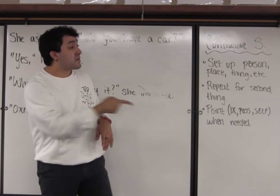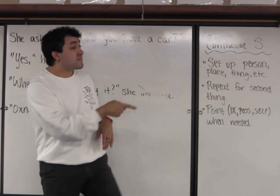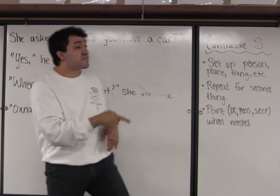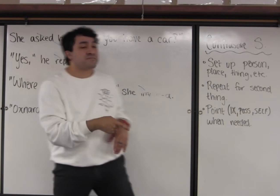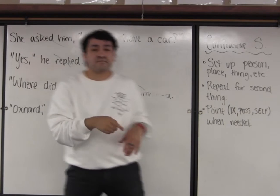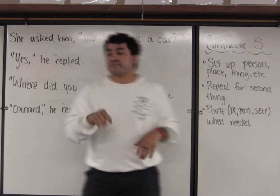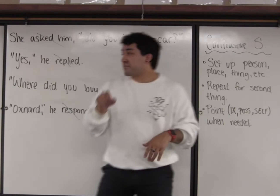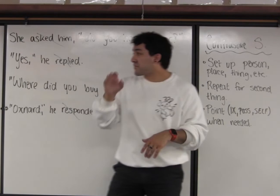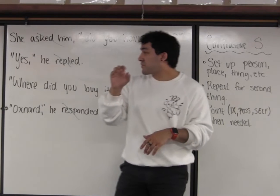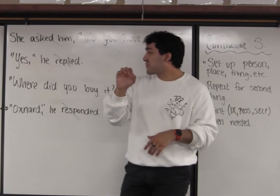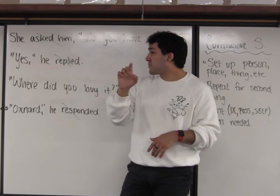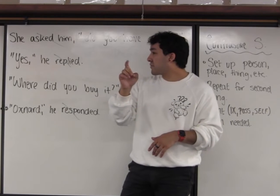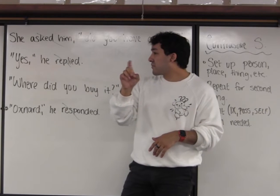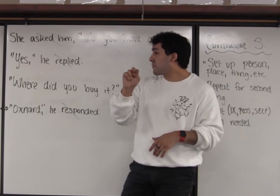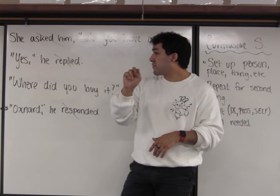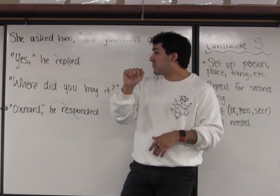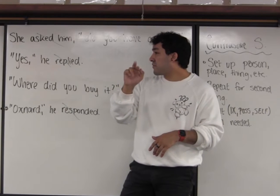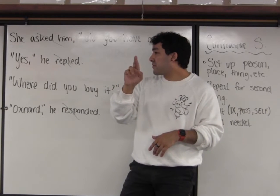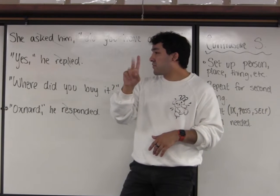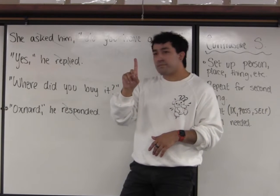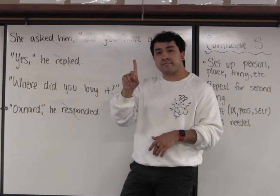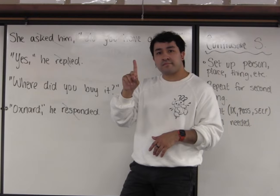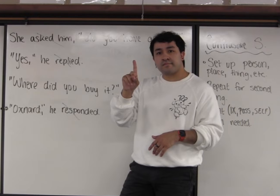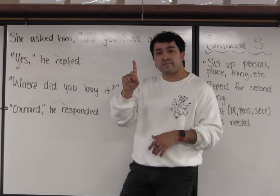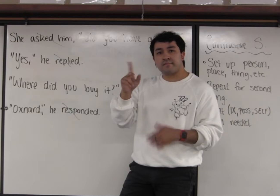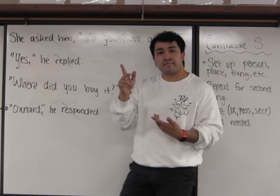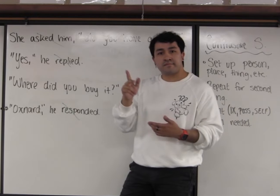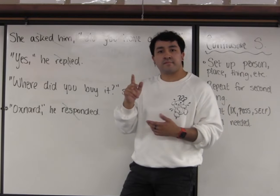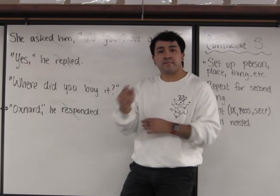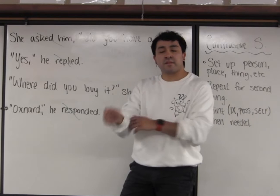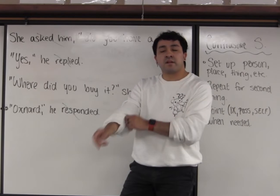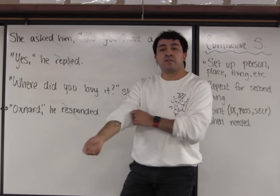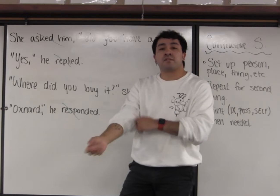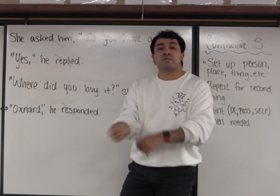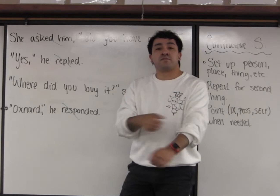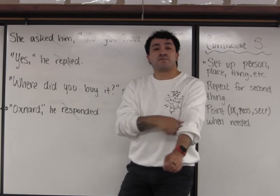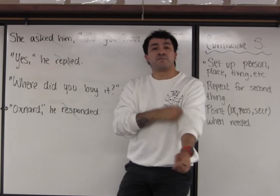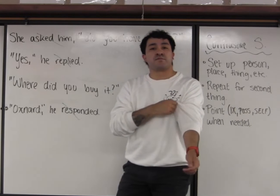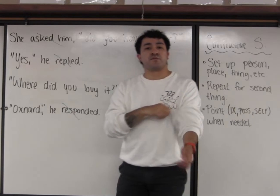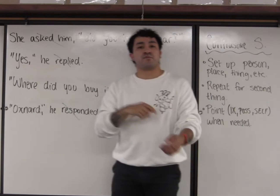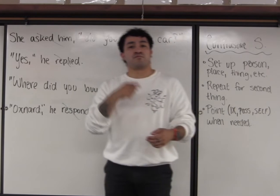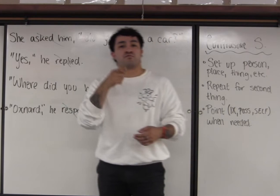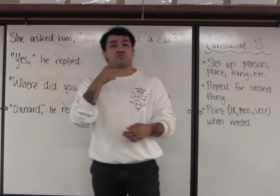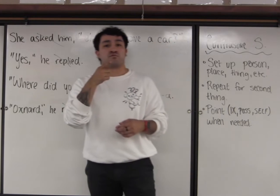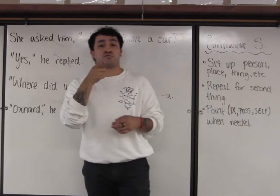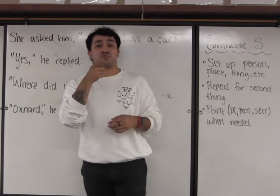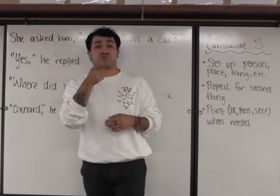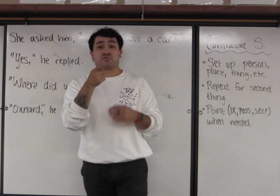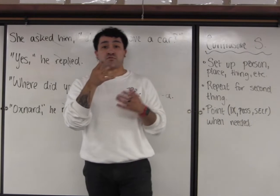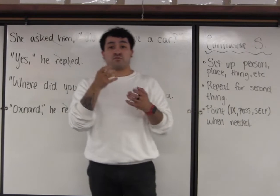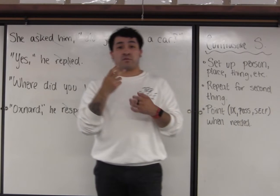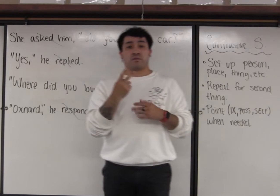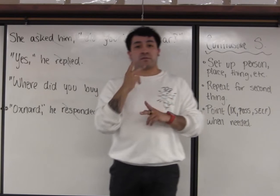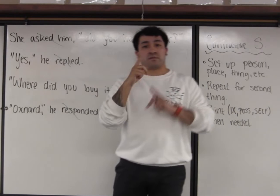it. And now he can say Oxnard and fingerspell the response.